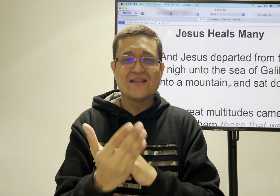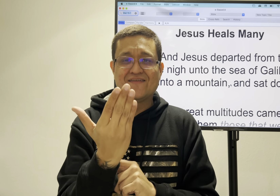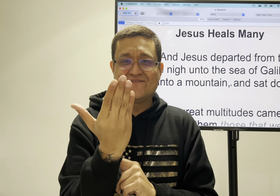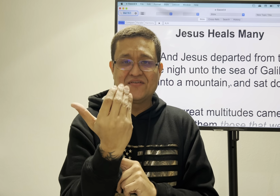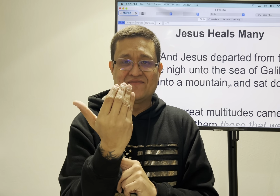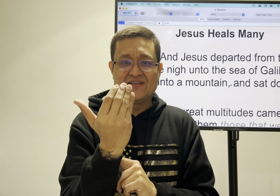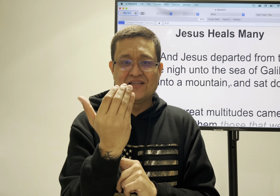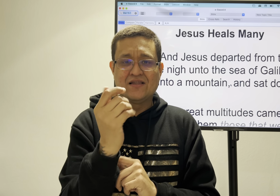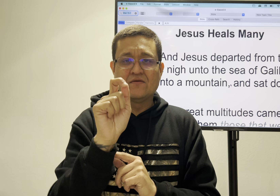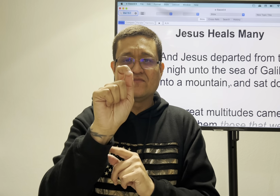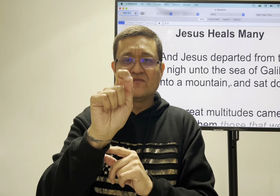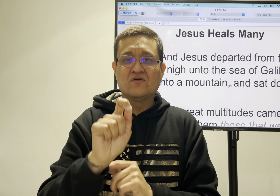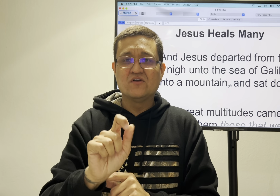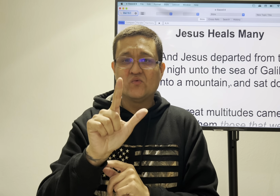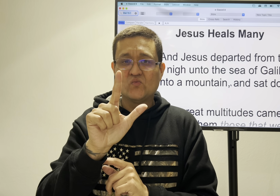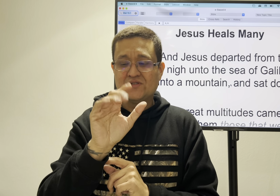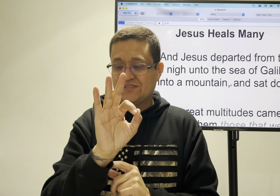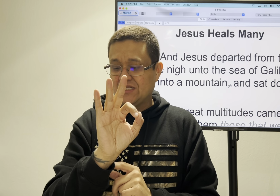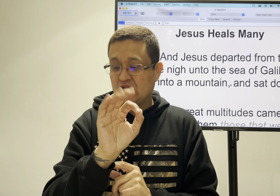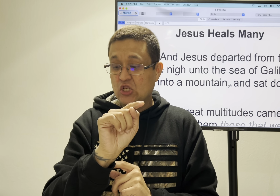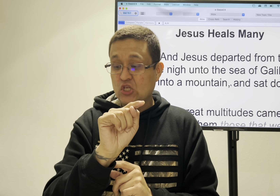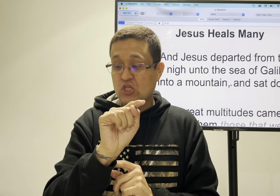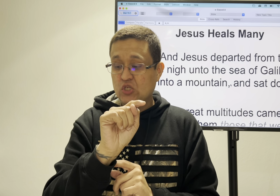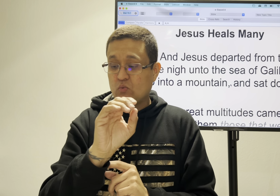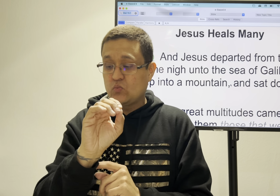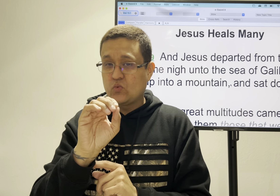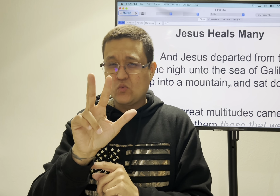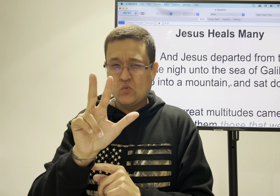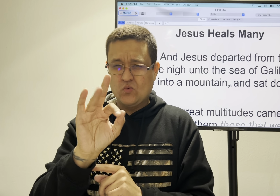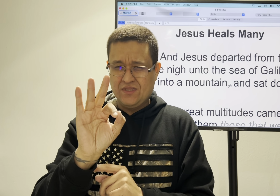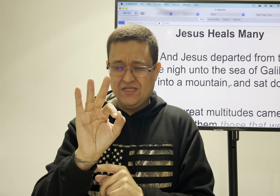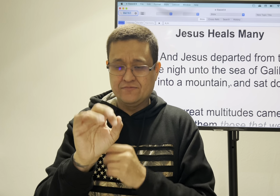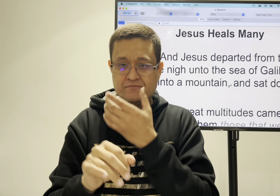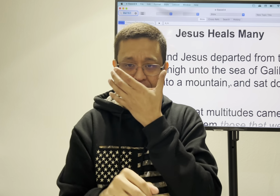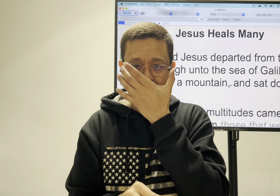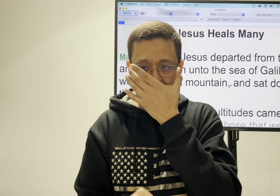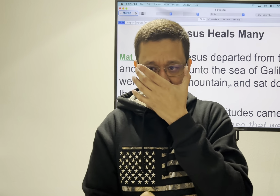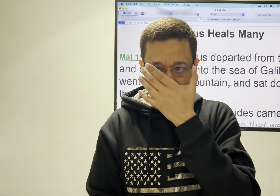In Matthew chapter 15 and verse